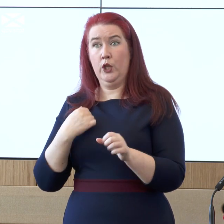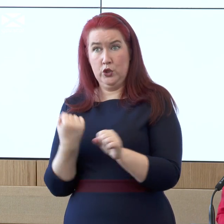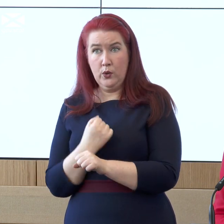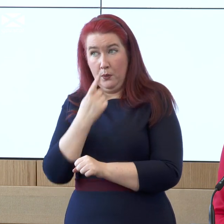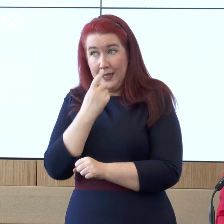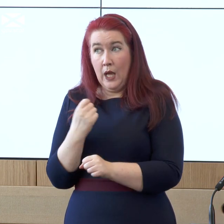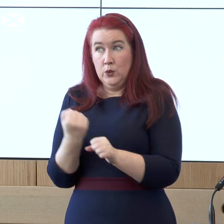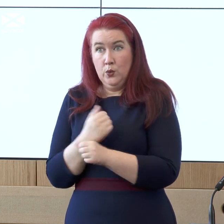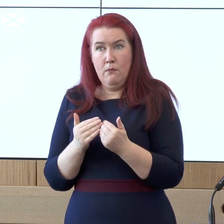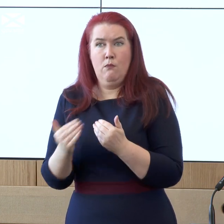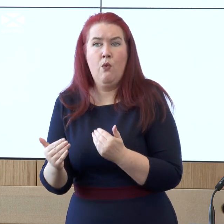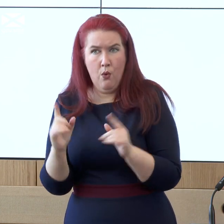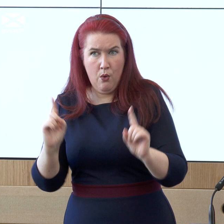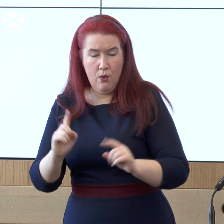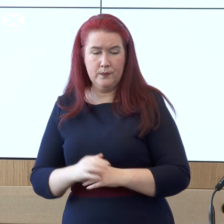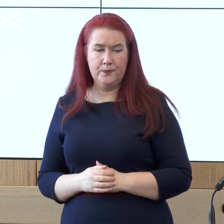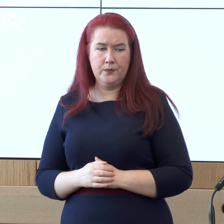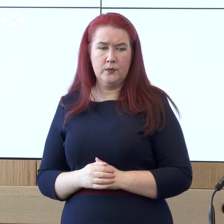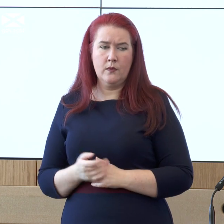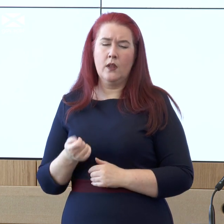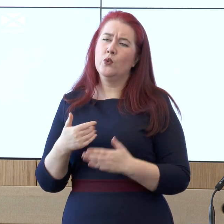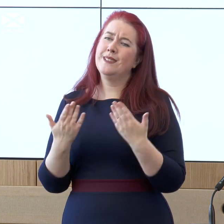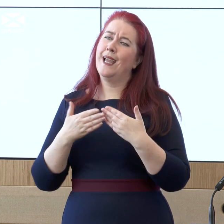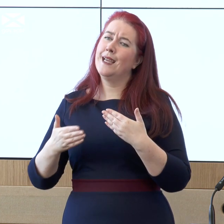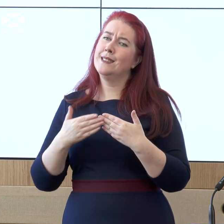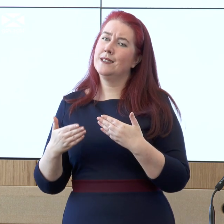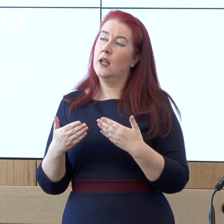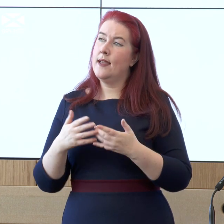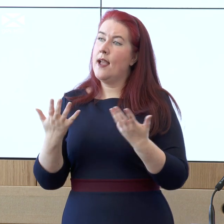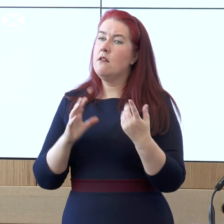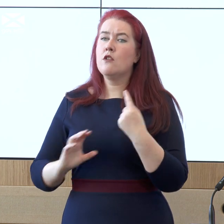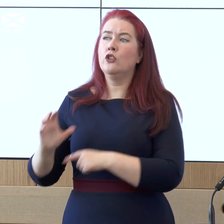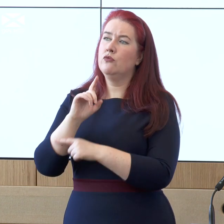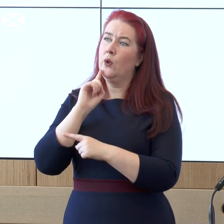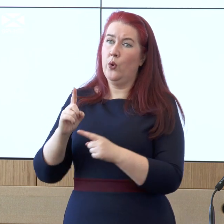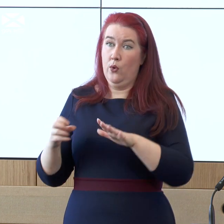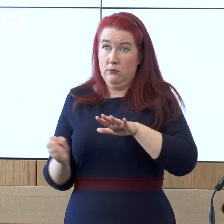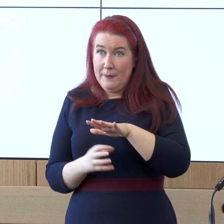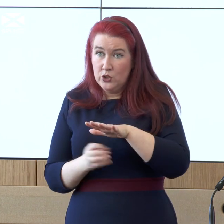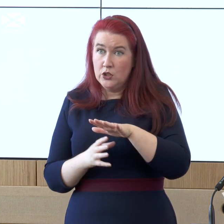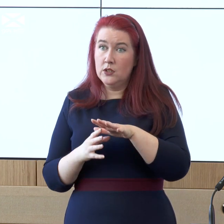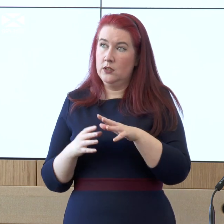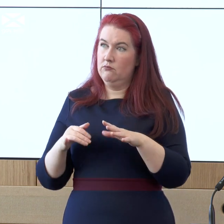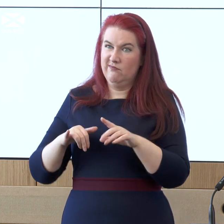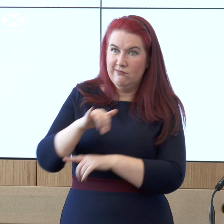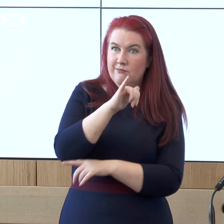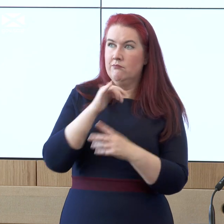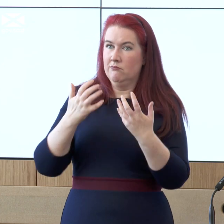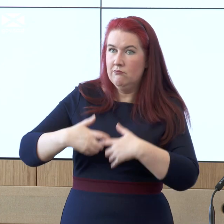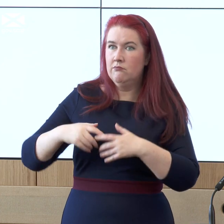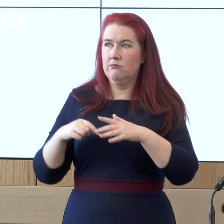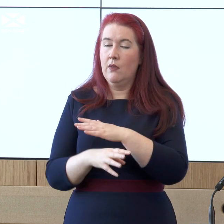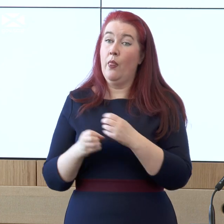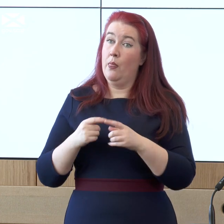do. But in the coming days, the countries that emit the most need to step up the most to this